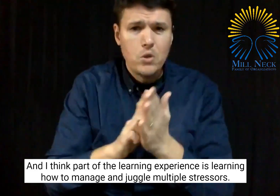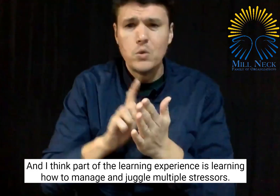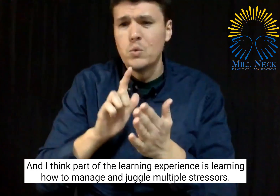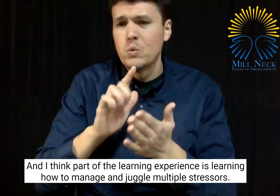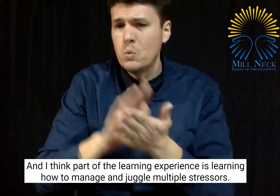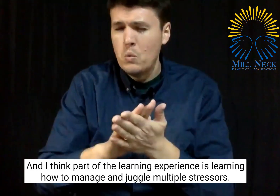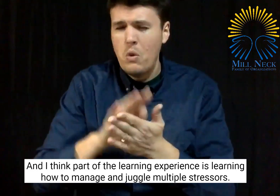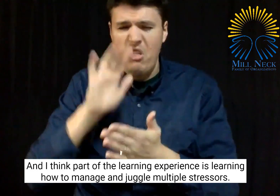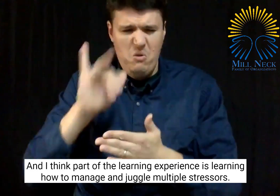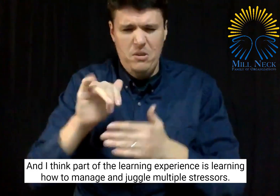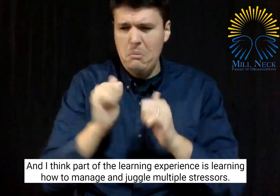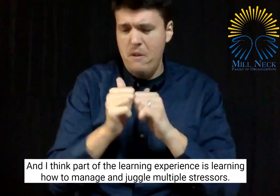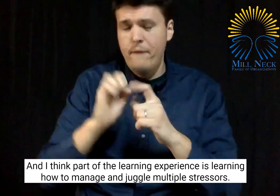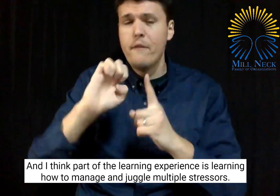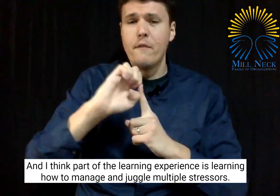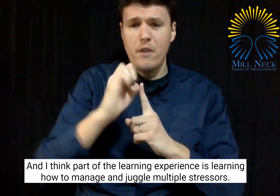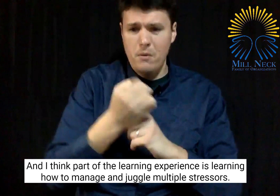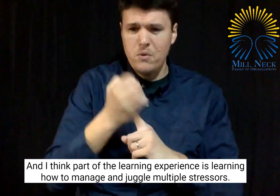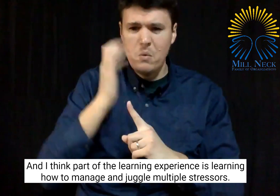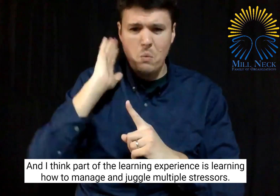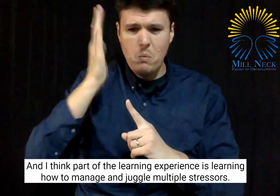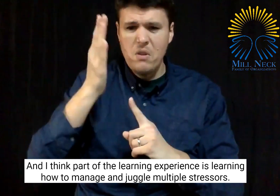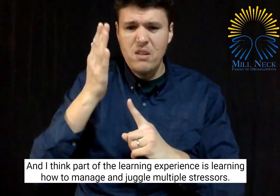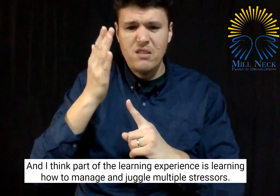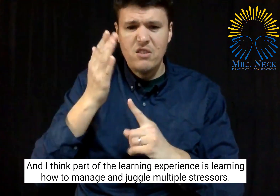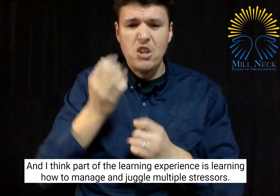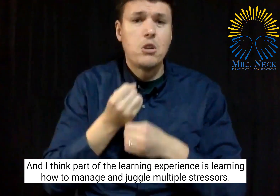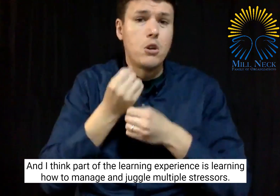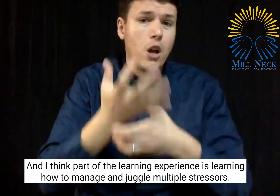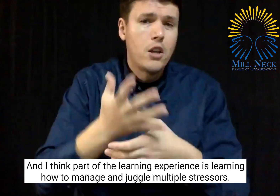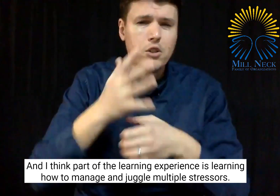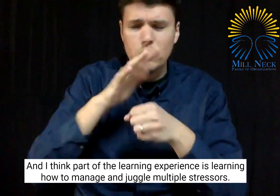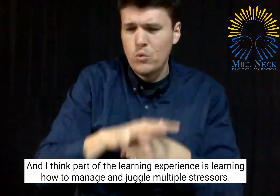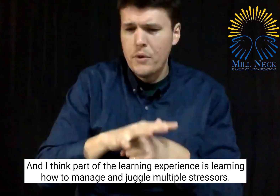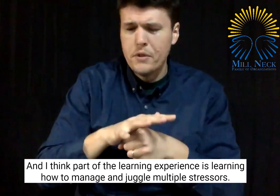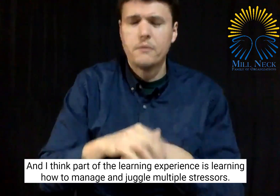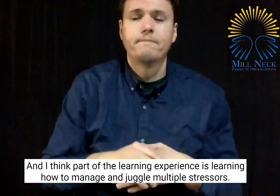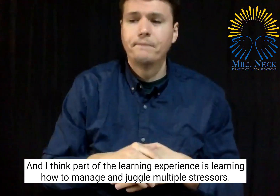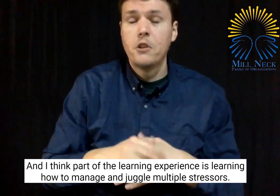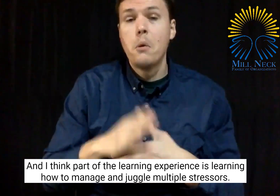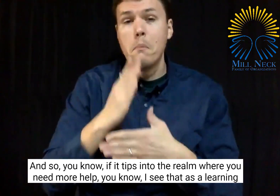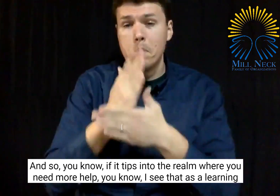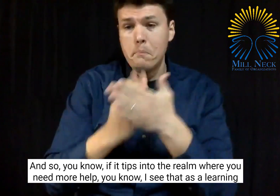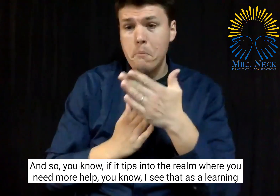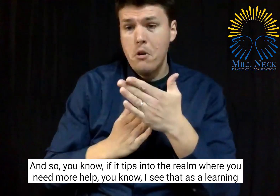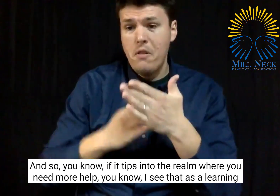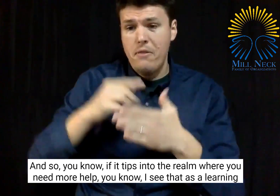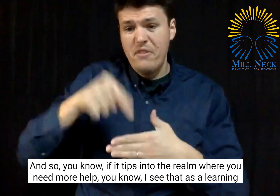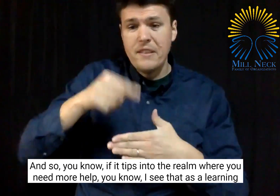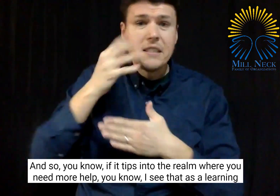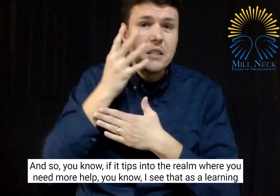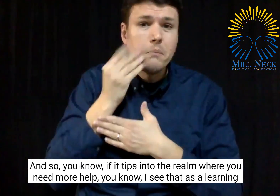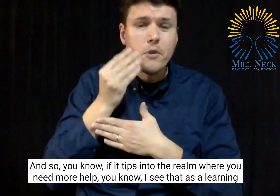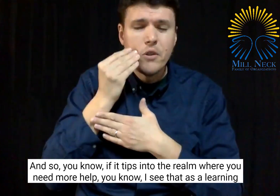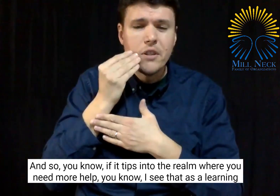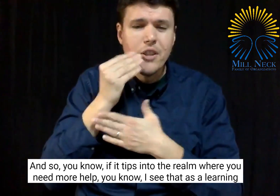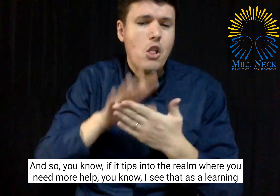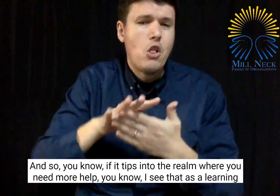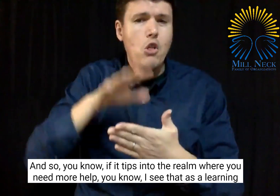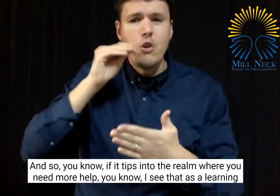the learning experience is learning how to manage and juggle multiple stressors. And so, if it tips into the realm where you need more